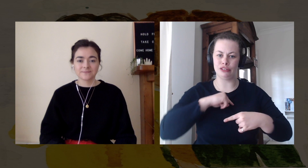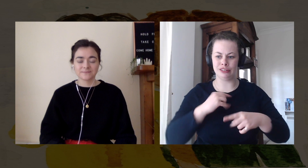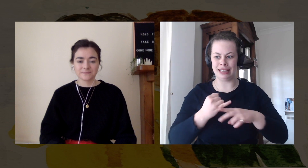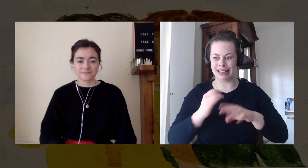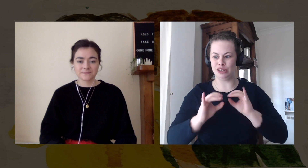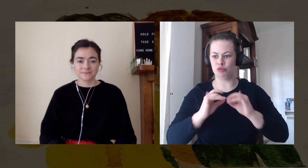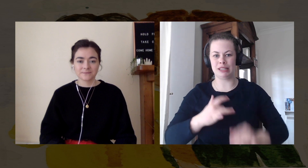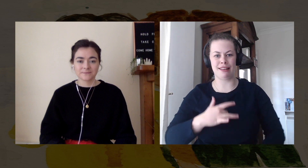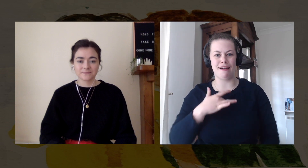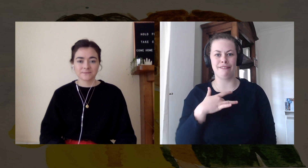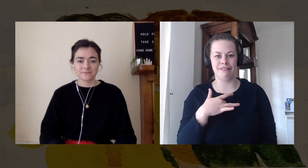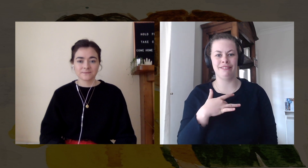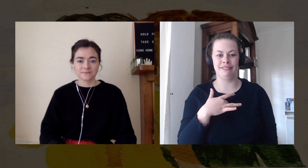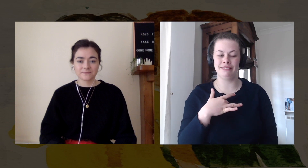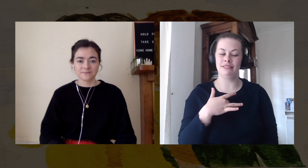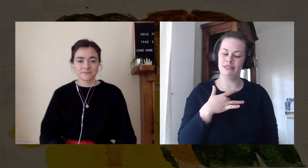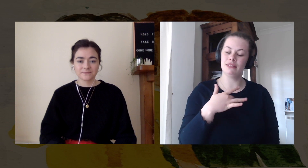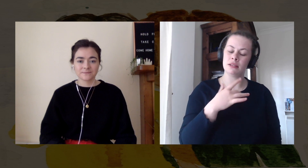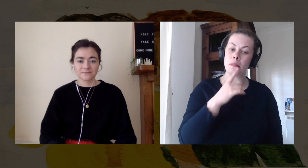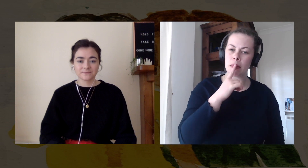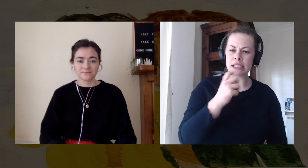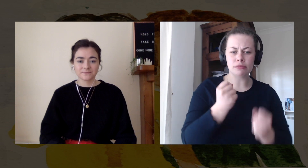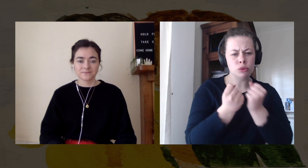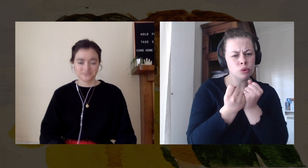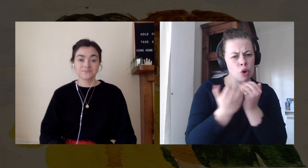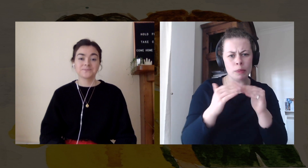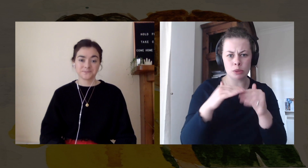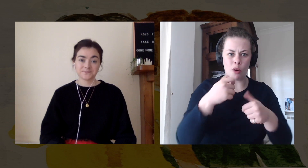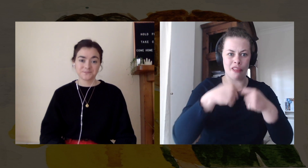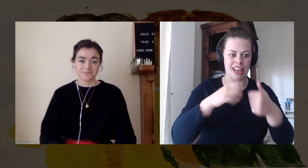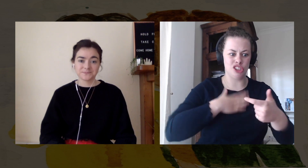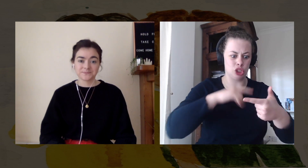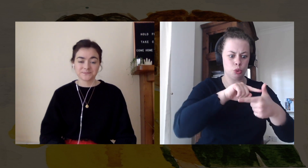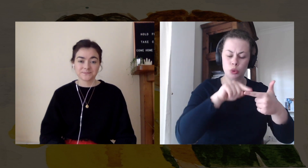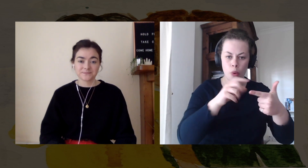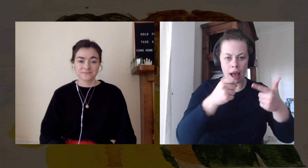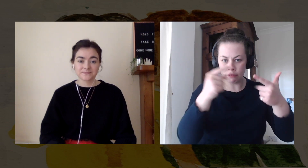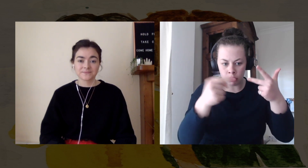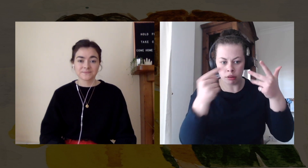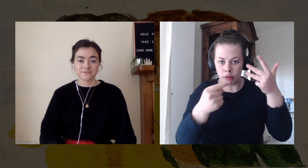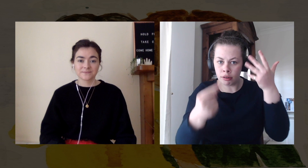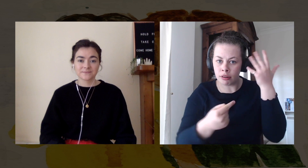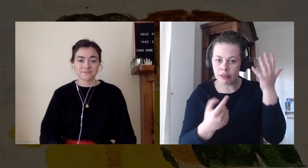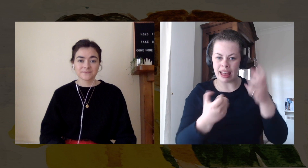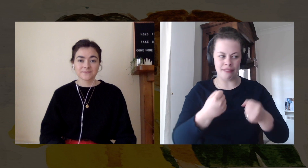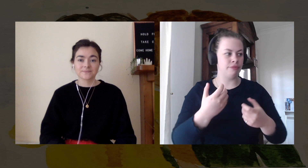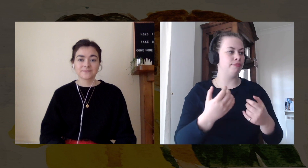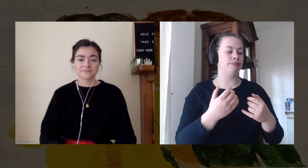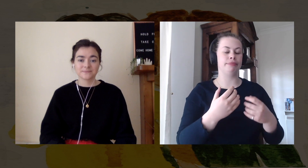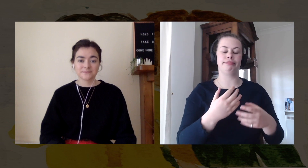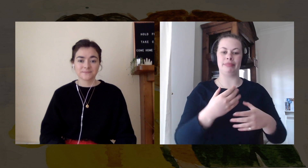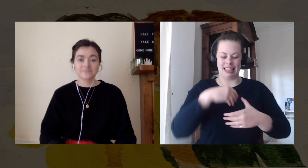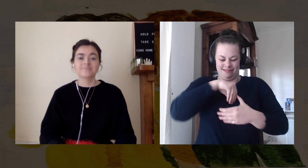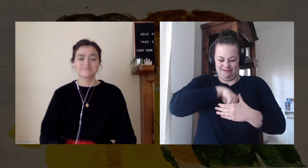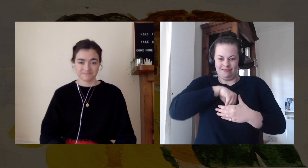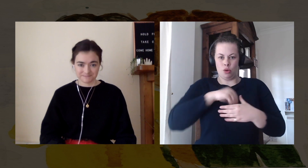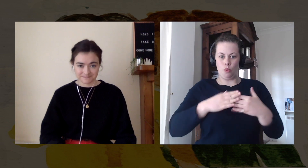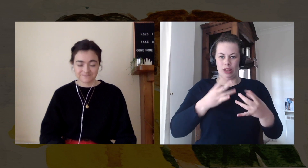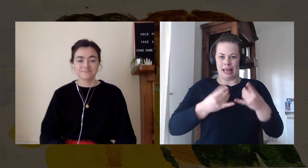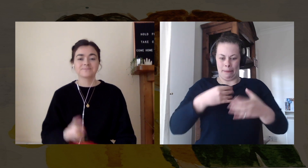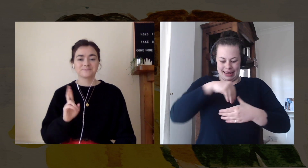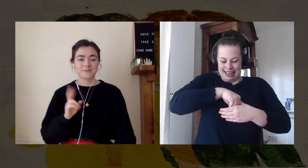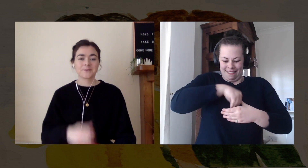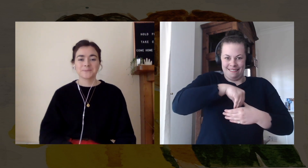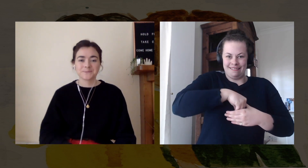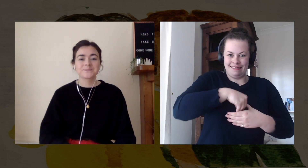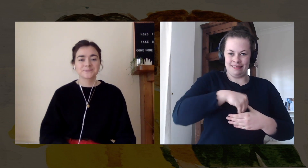But there's so much more to it than that, right? Because you've got the internal, the intrapersonal skills that we've talked about, where you and yourself may be having a down